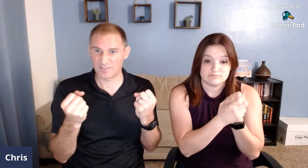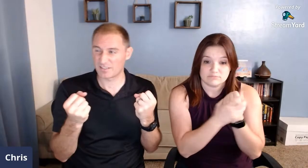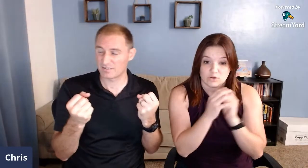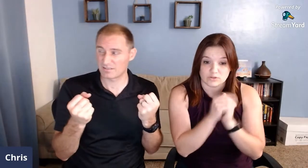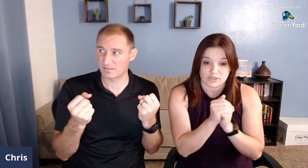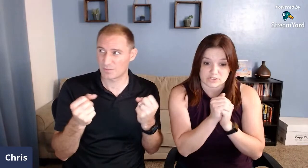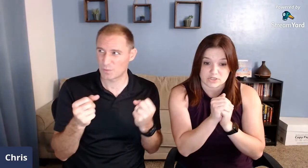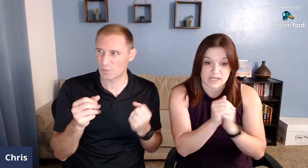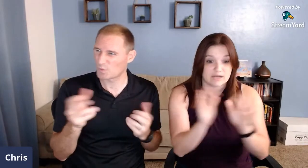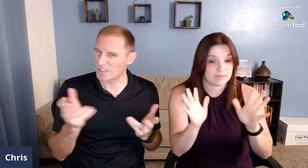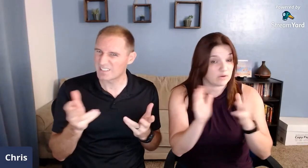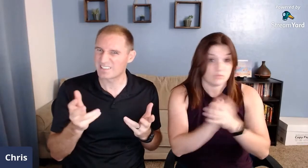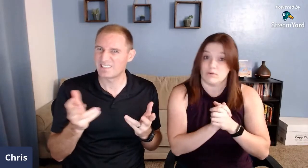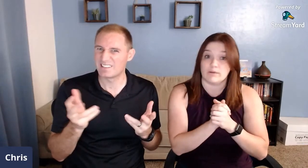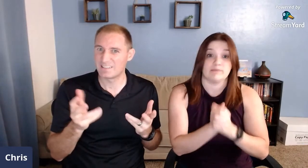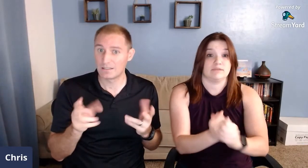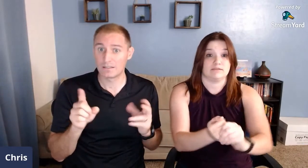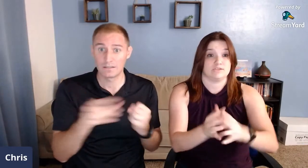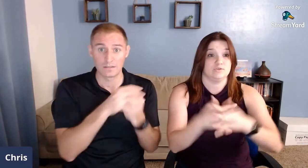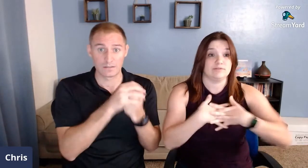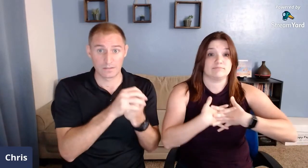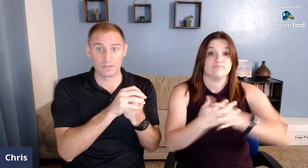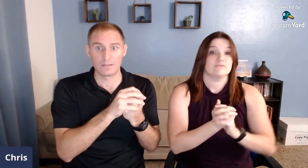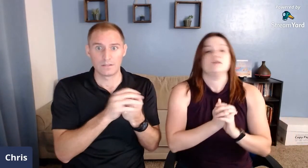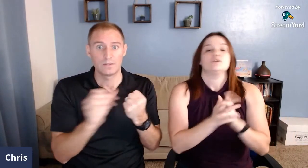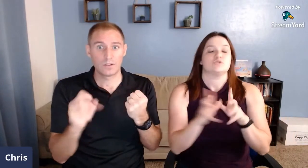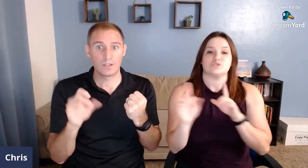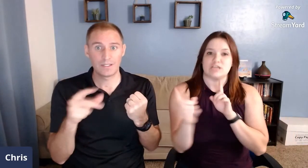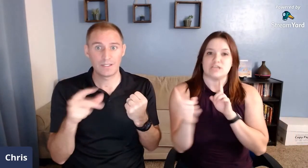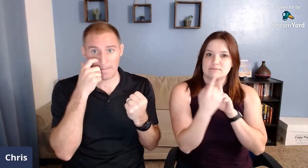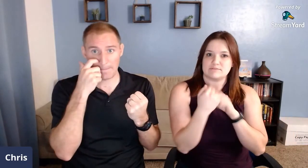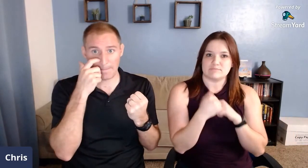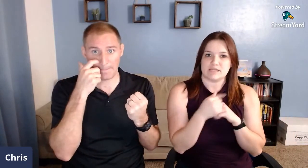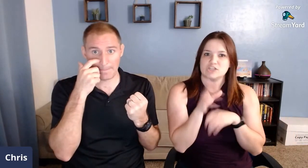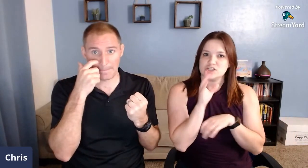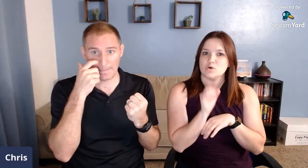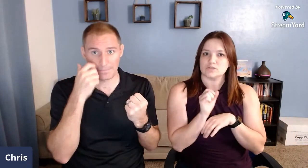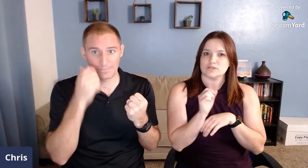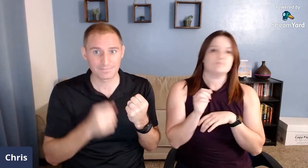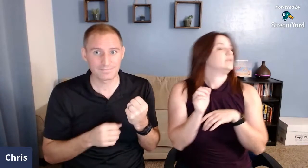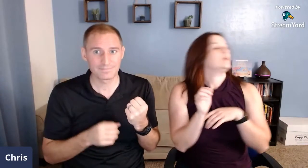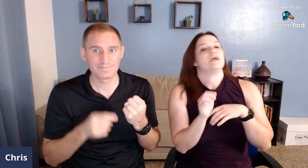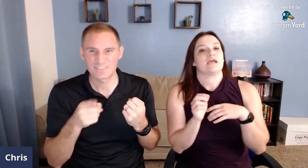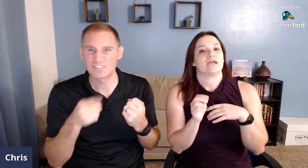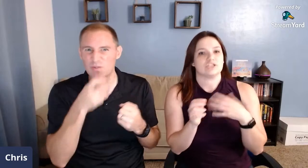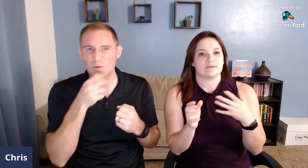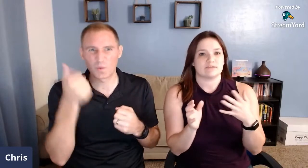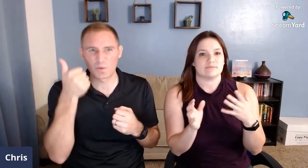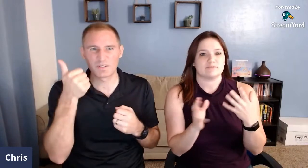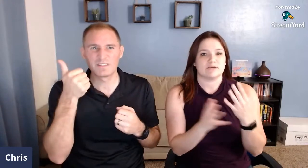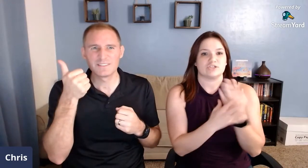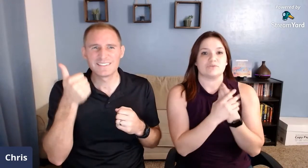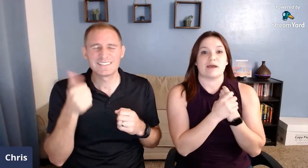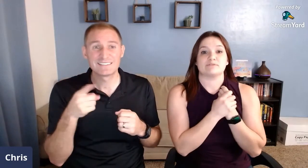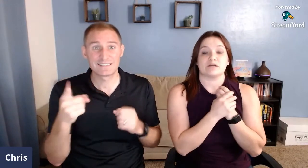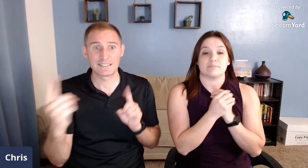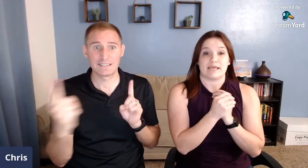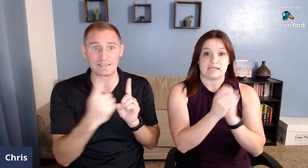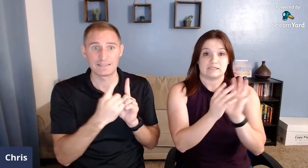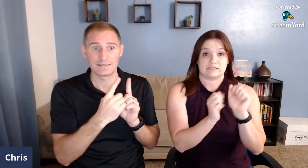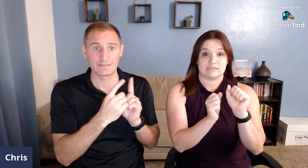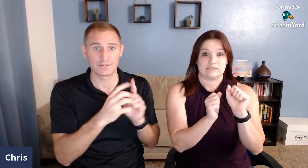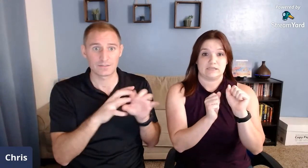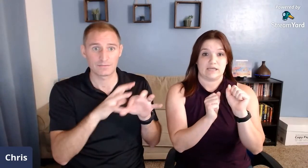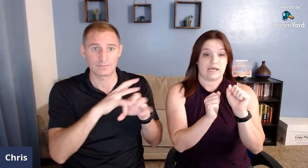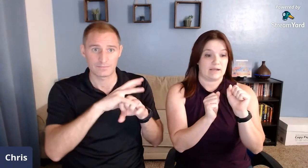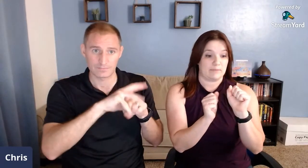her hold on to your hand." I'm like, "Oh, okay, yeah, let's do it." So she comes up to me, and she's older, and she comes up to me and she grabs onto my